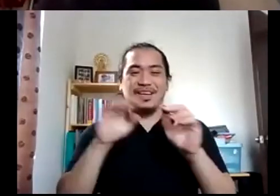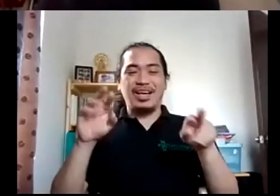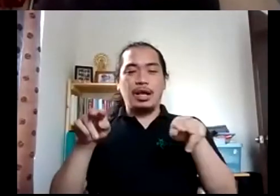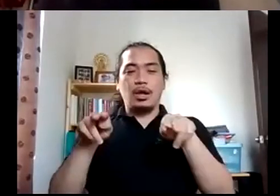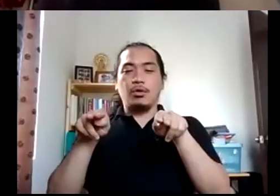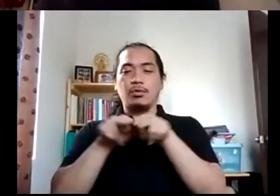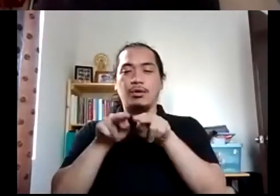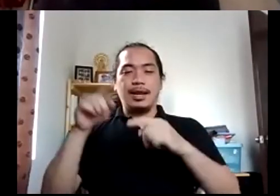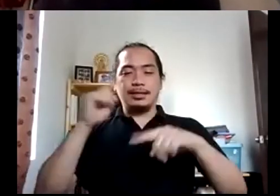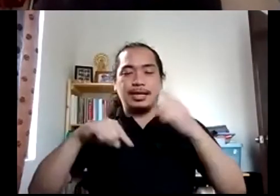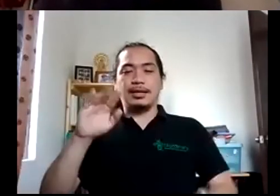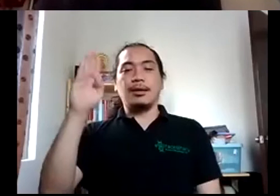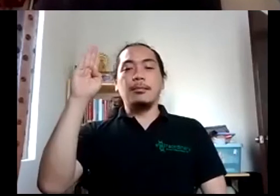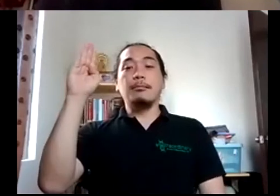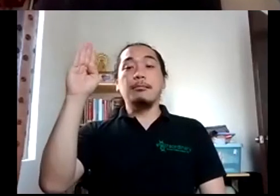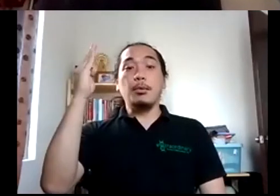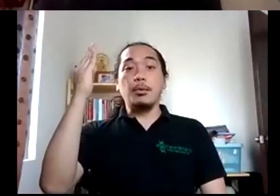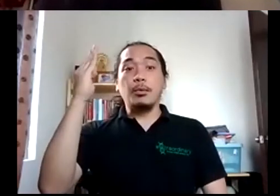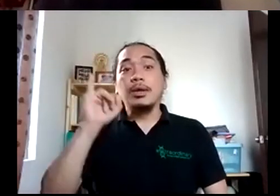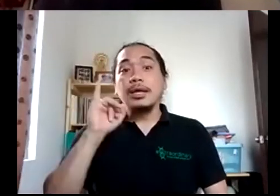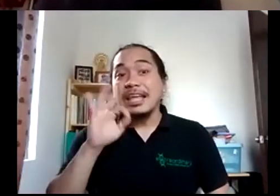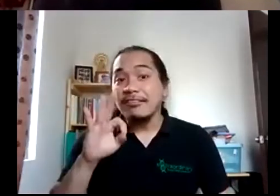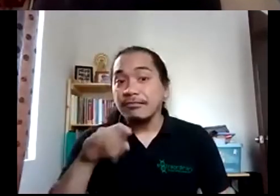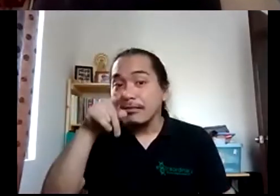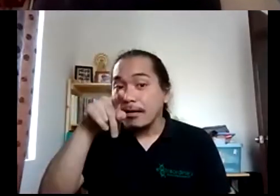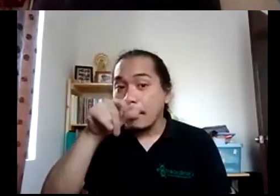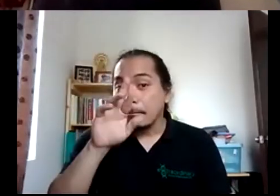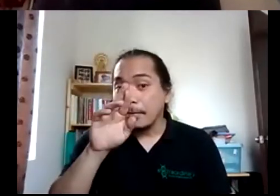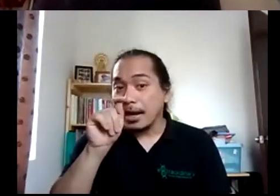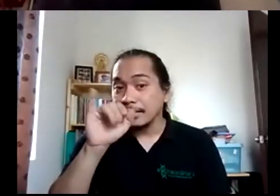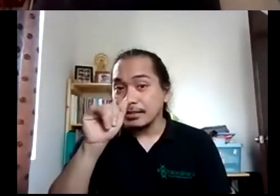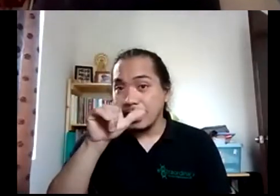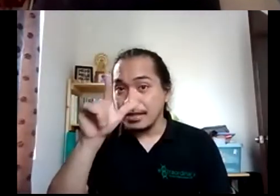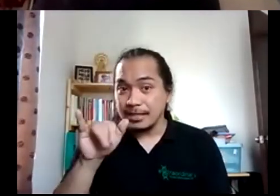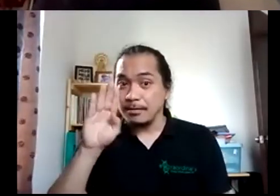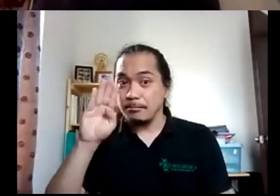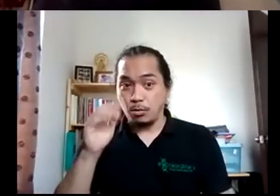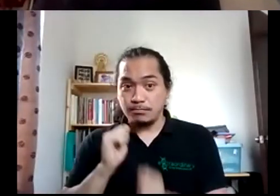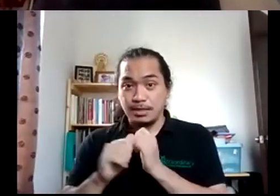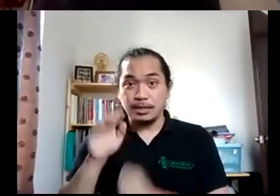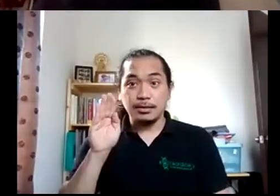a descriptive word like partially blue, like blue,